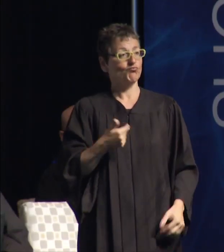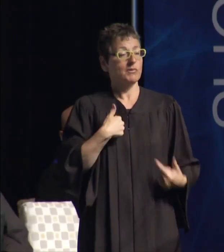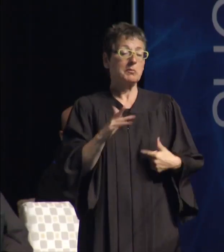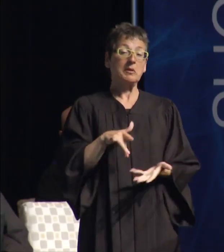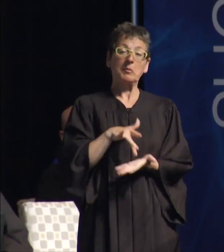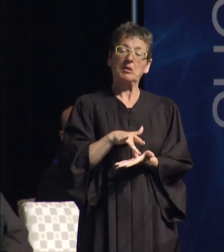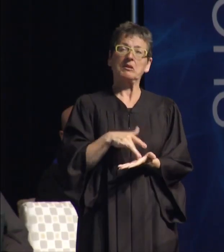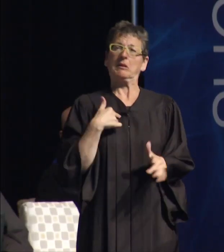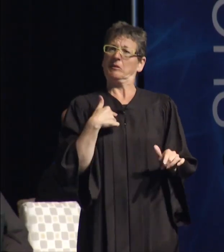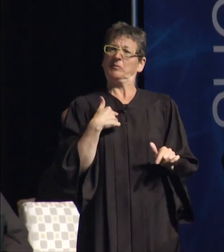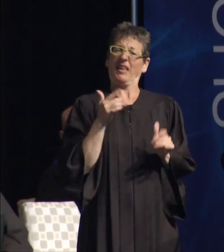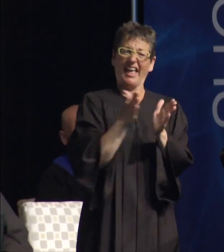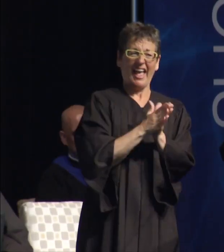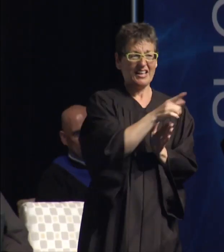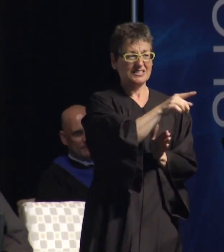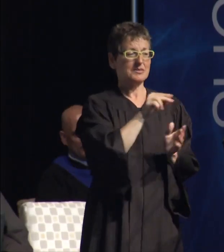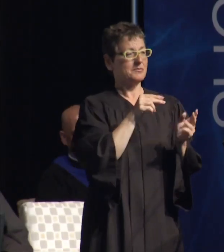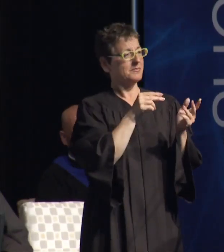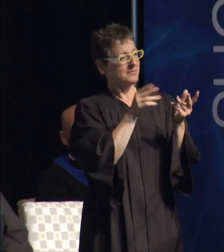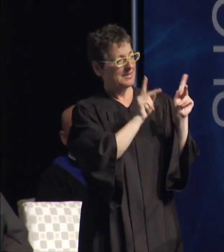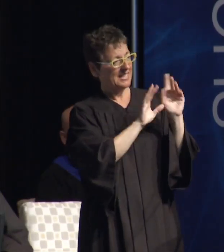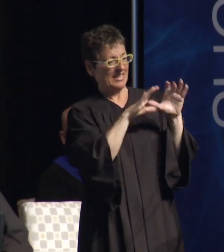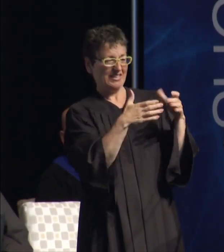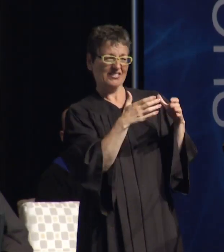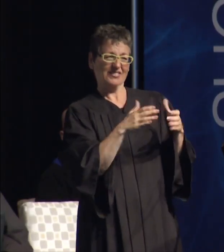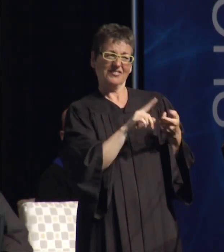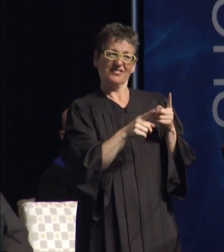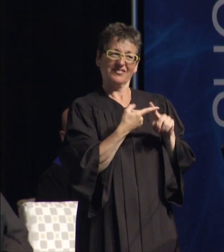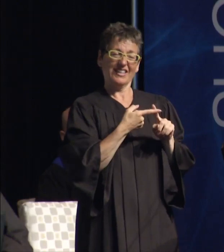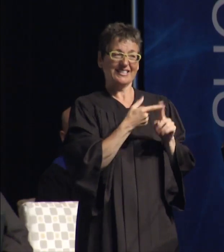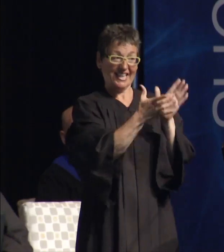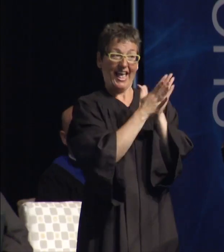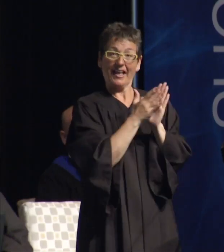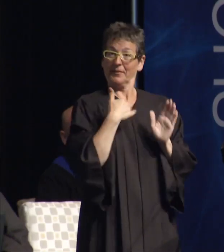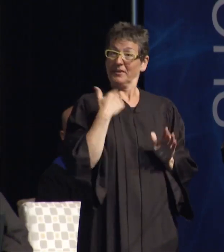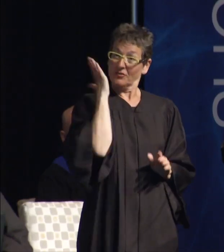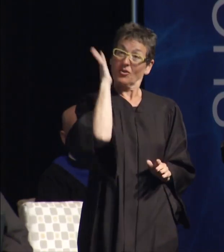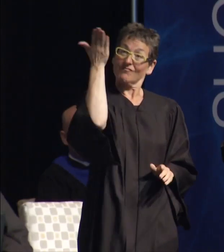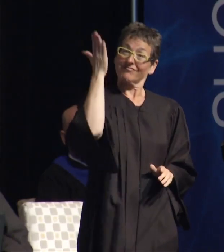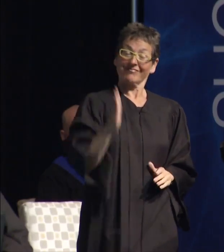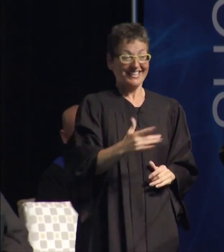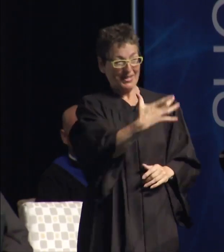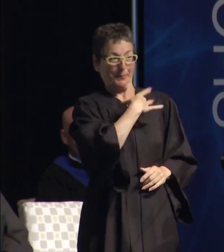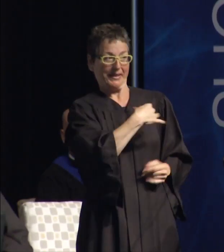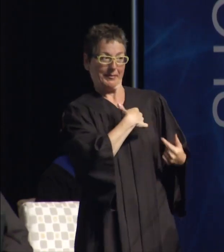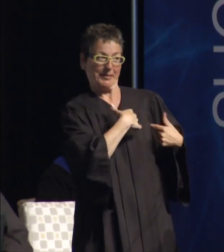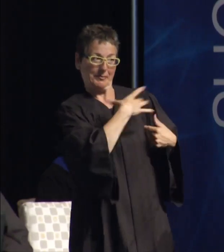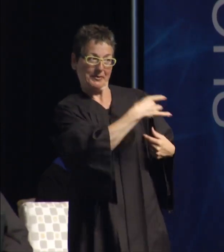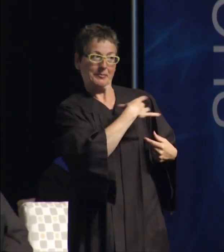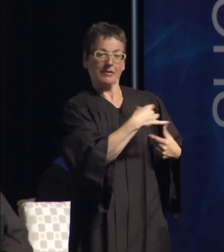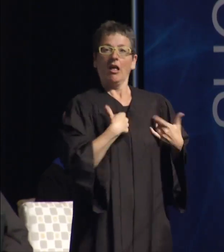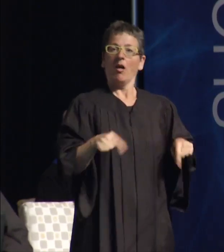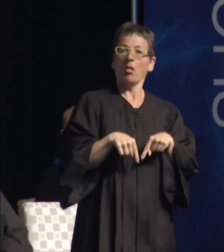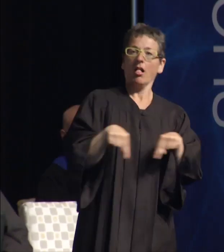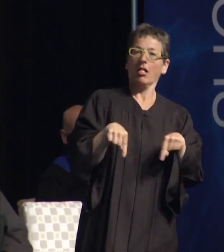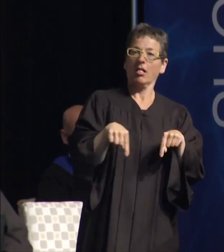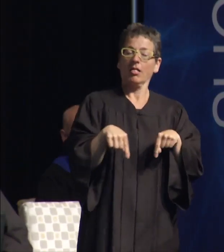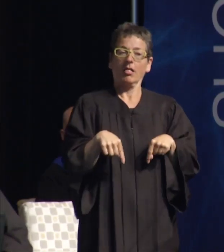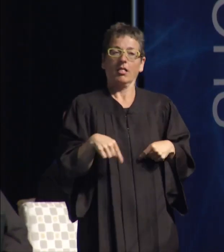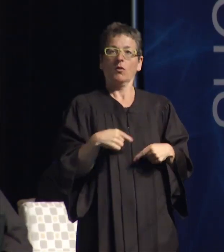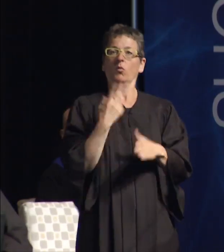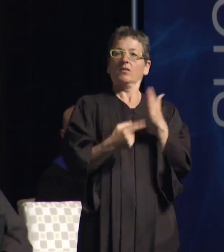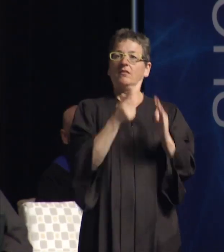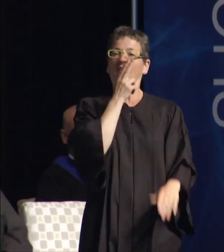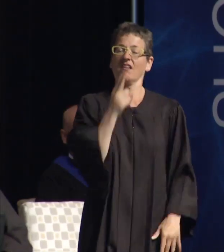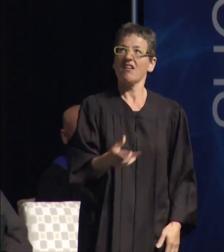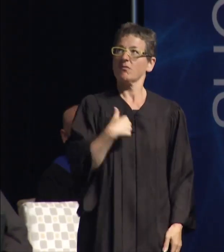I asked my classmates to nominate me as valedictorian, and now here I am, up on this stage, shaking in my boots, and I'm saying to myself, what the